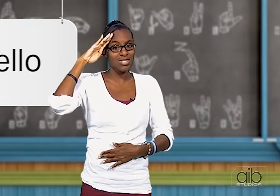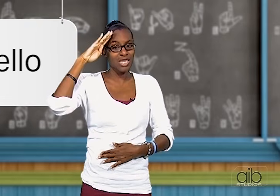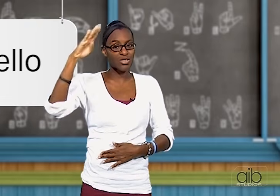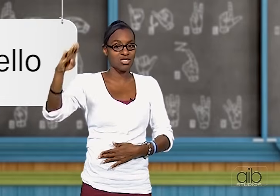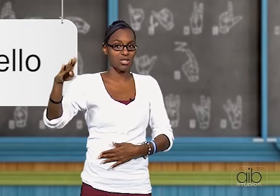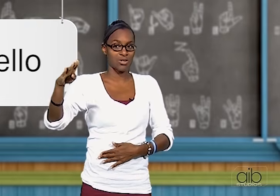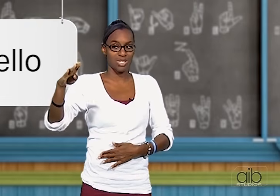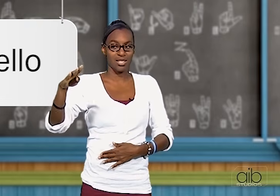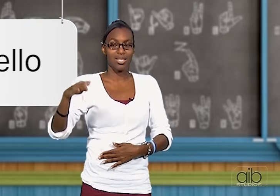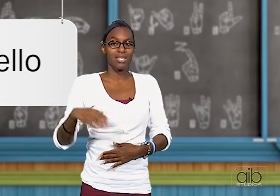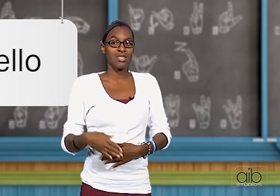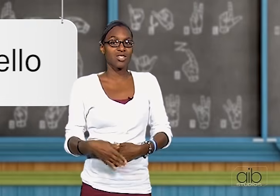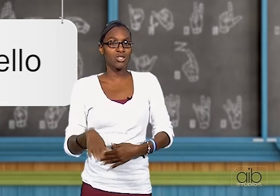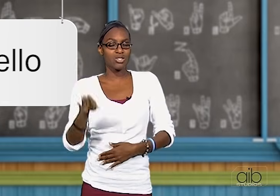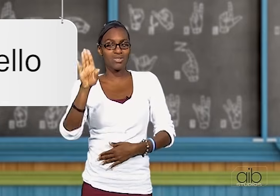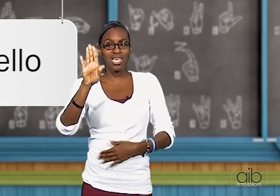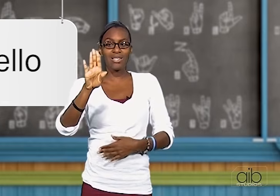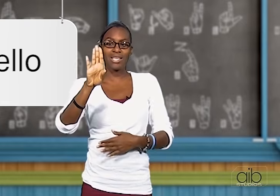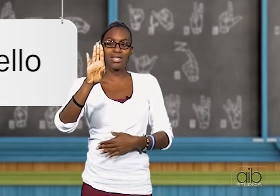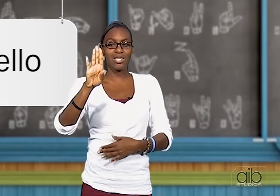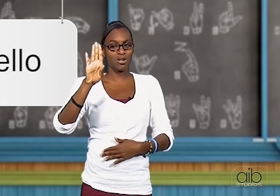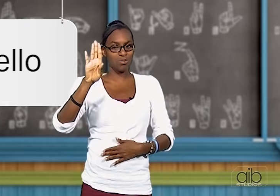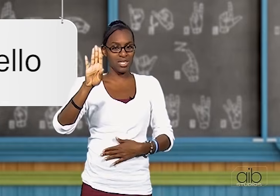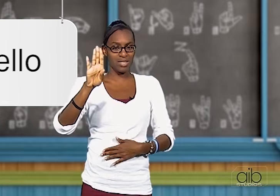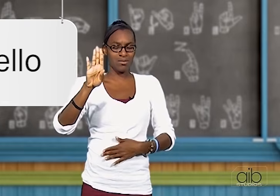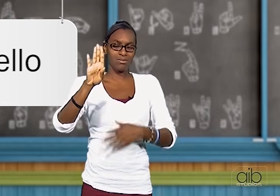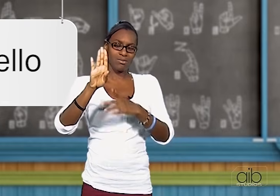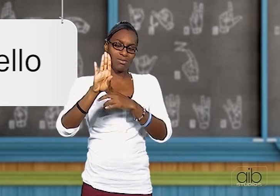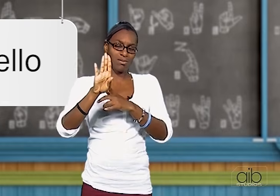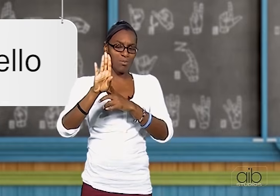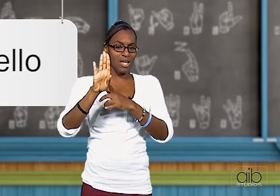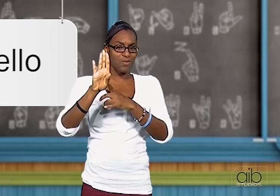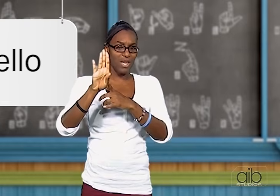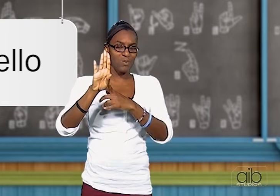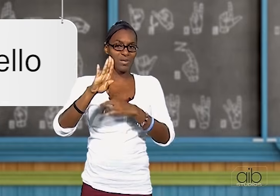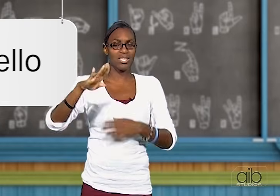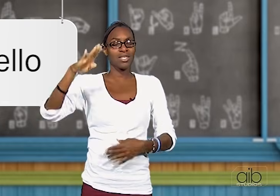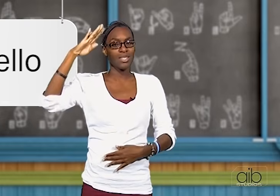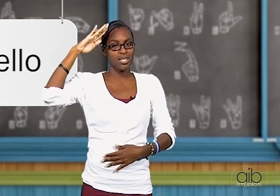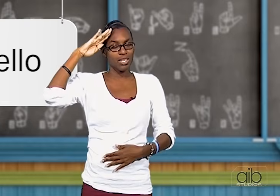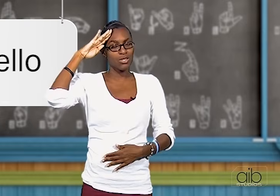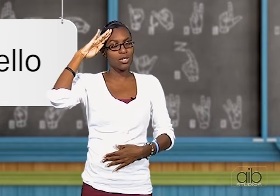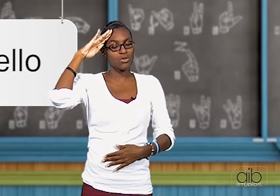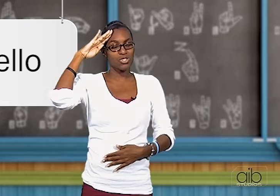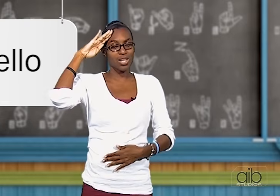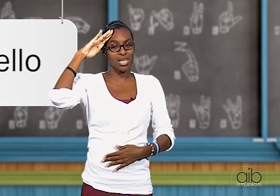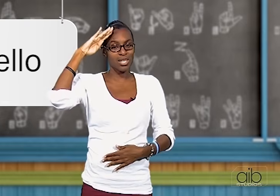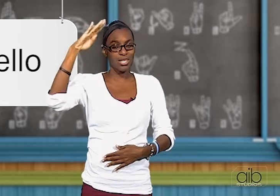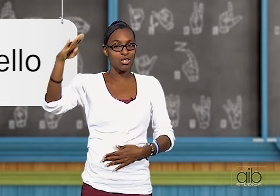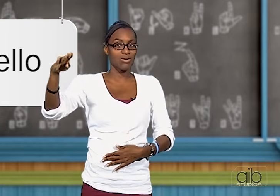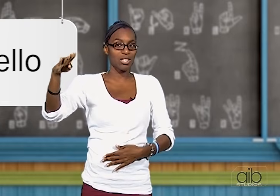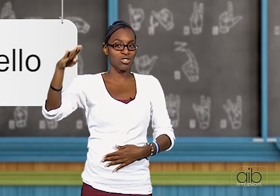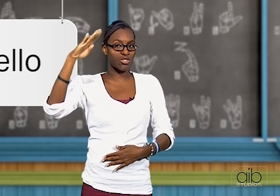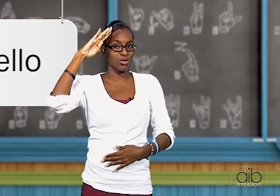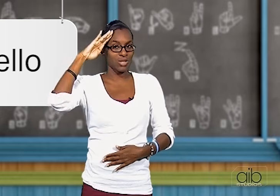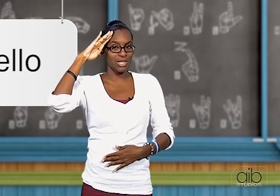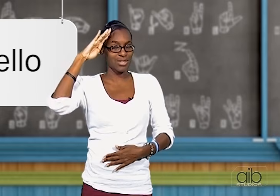like you're saluting. So you take like the letter B, a modified B, and you go to your head and you're saluting like